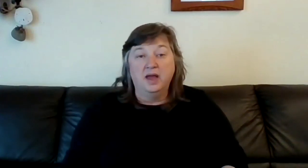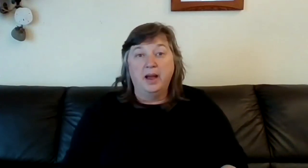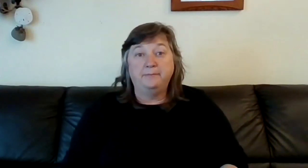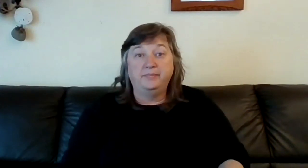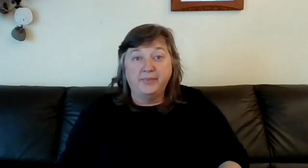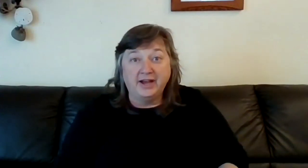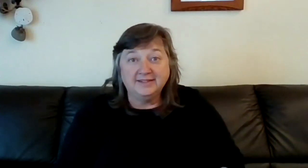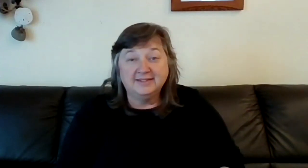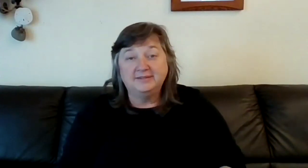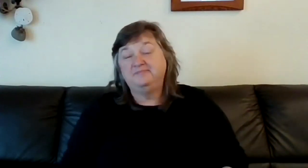A bus